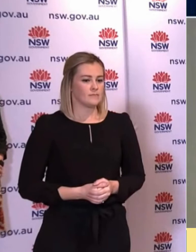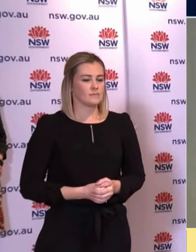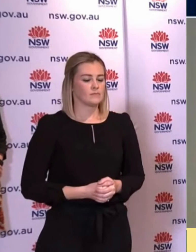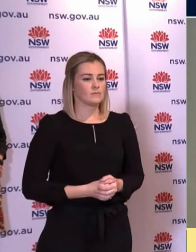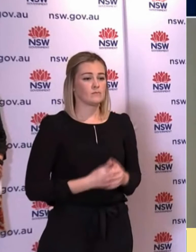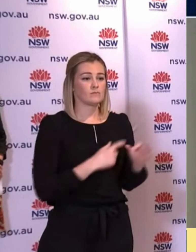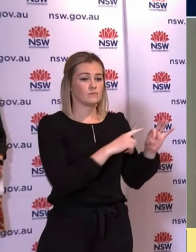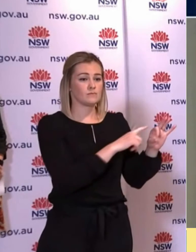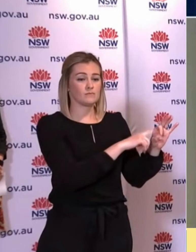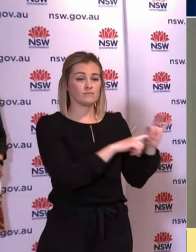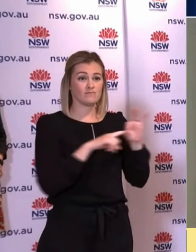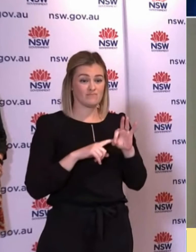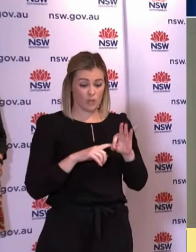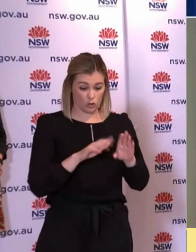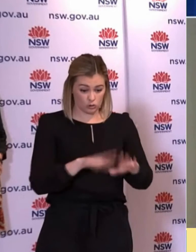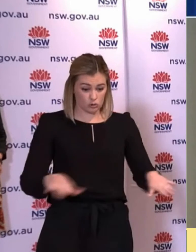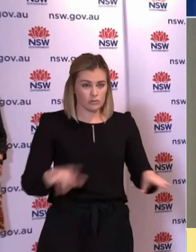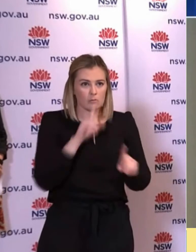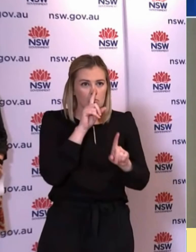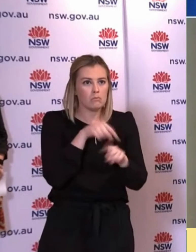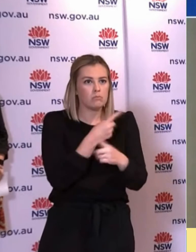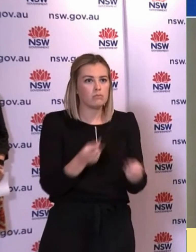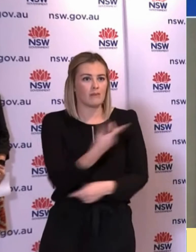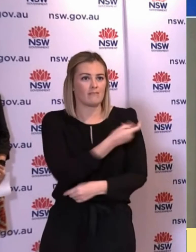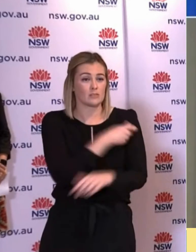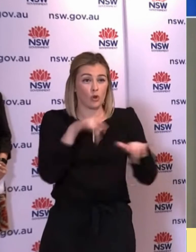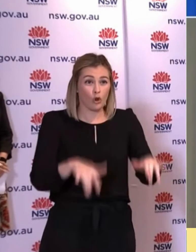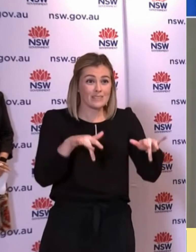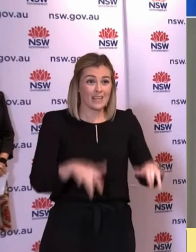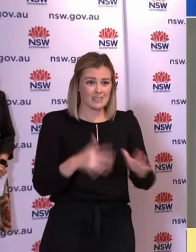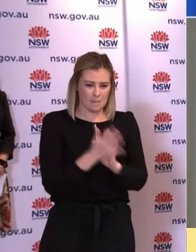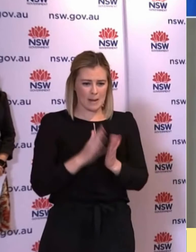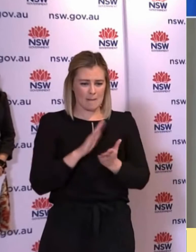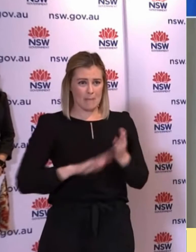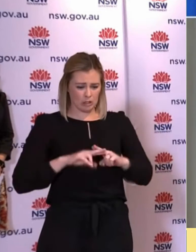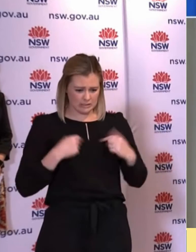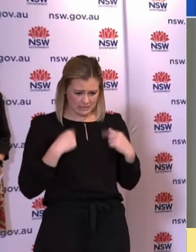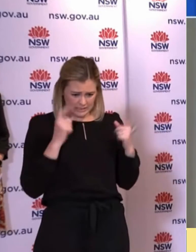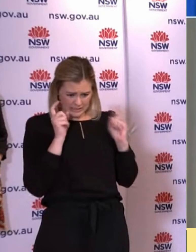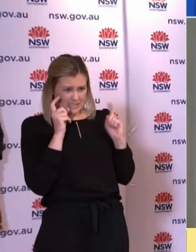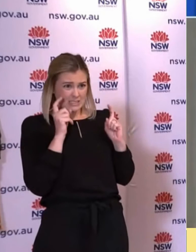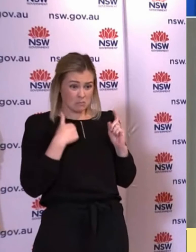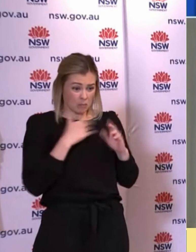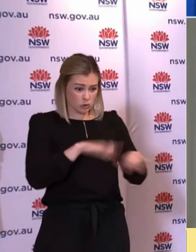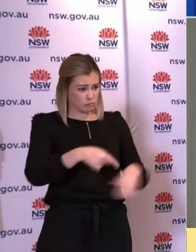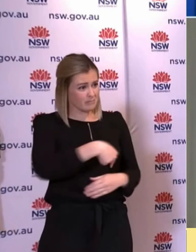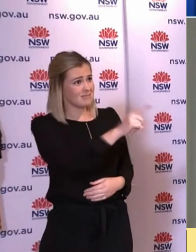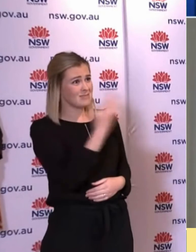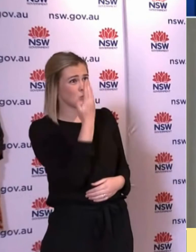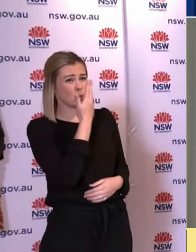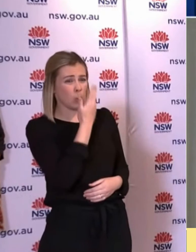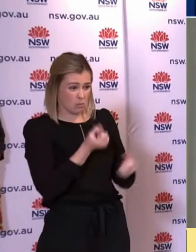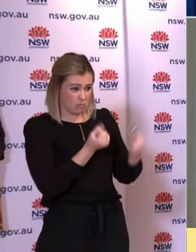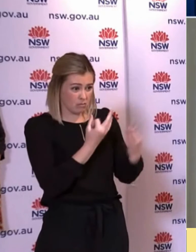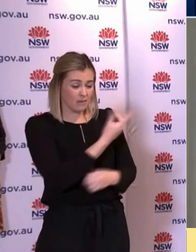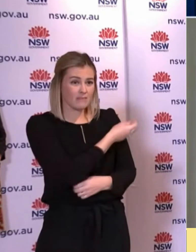fault, cannot get vaccinated, so there are going to be a lot of parents who will feel very nervous about sending their kids to school as desperately as they want them to go back to